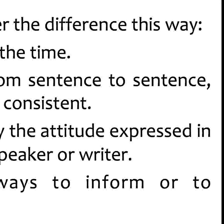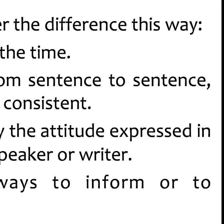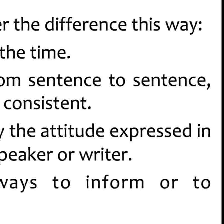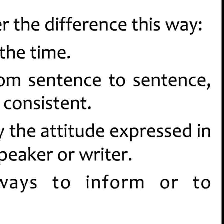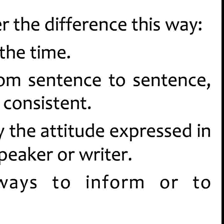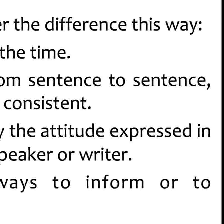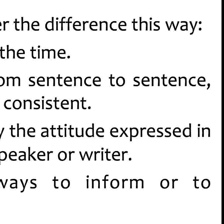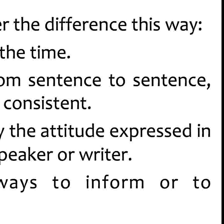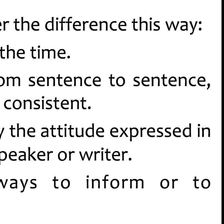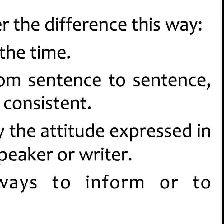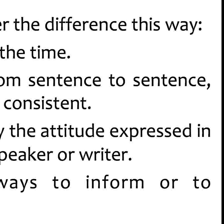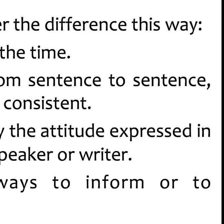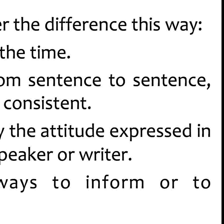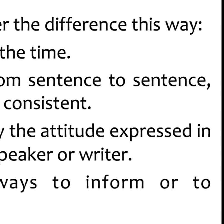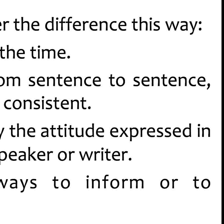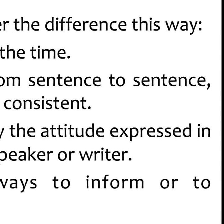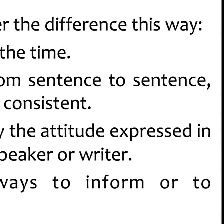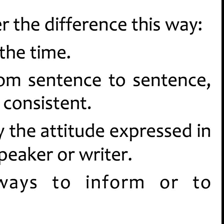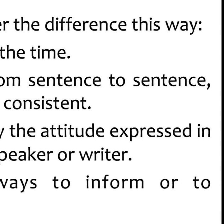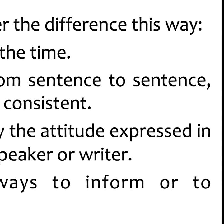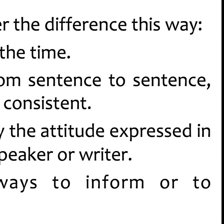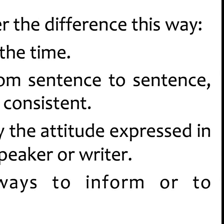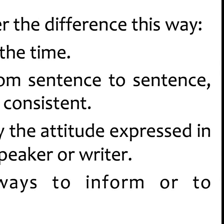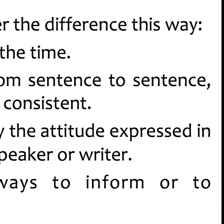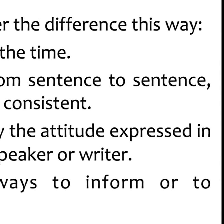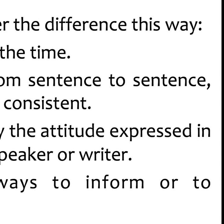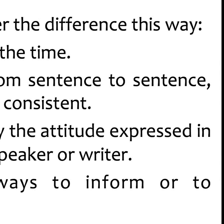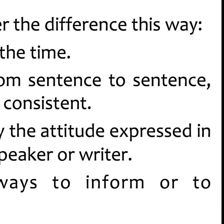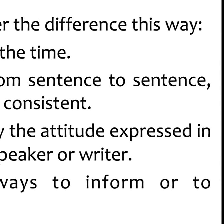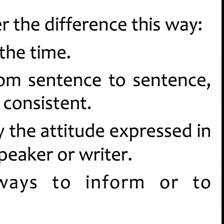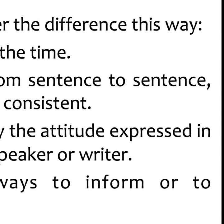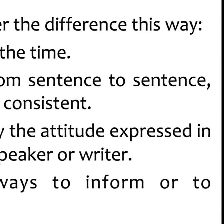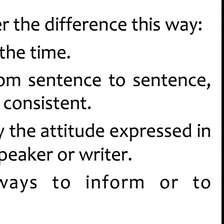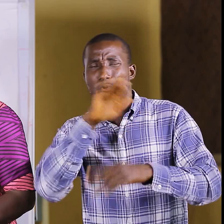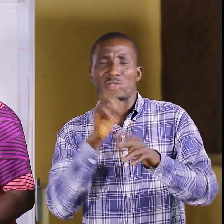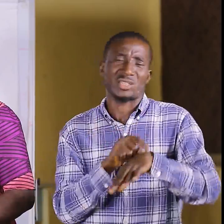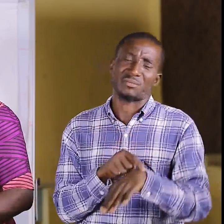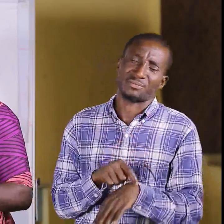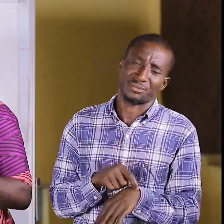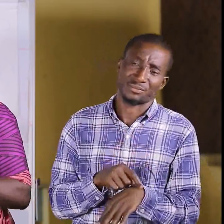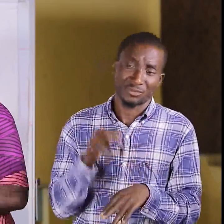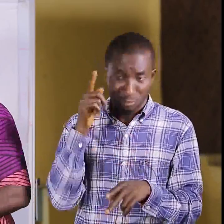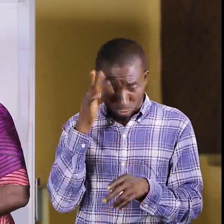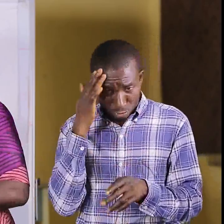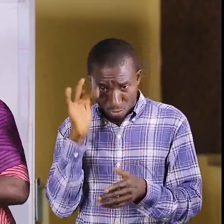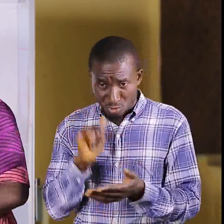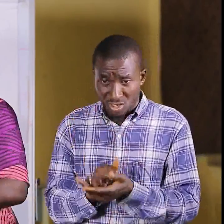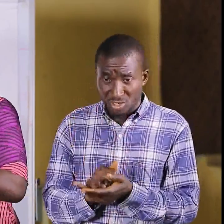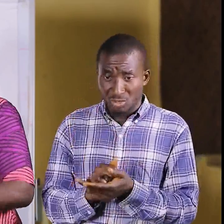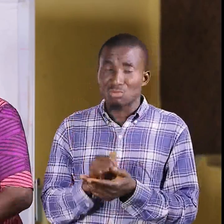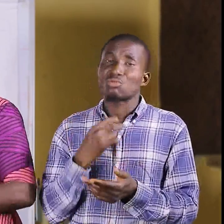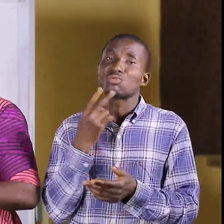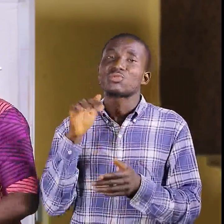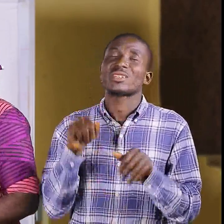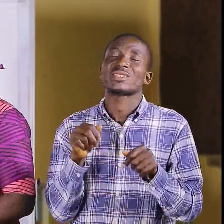can remember the difference this way. Number 1, tone changes all the time. Remember, we established that tone